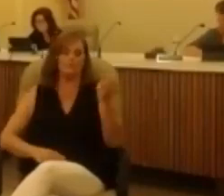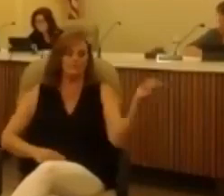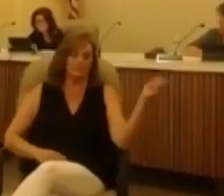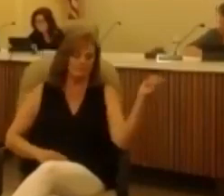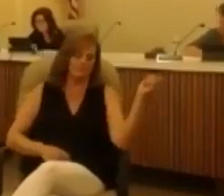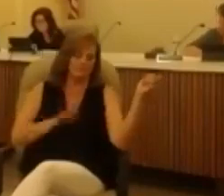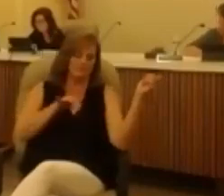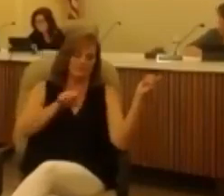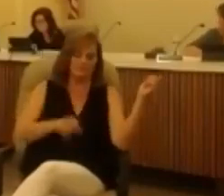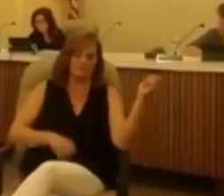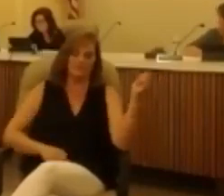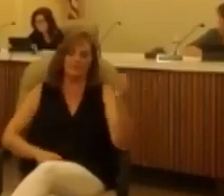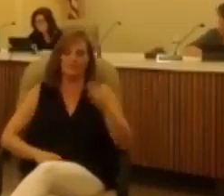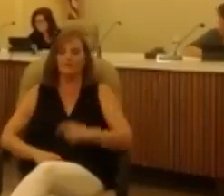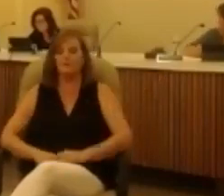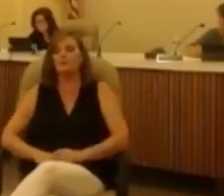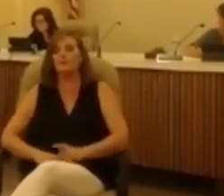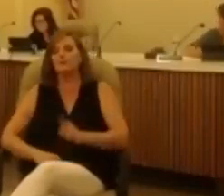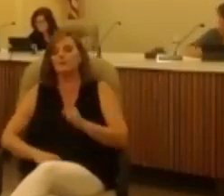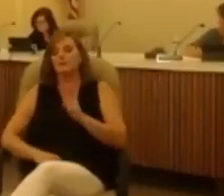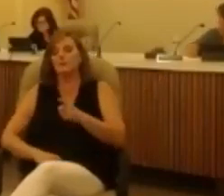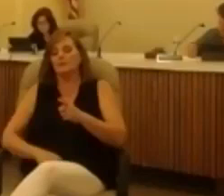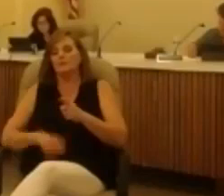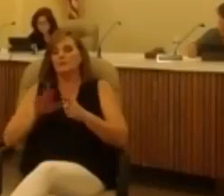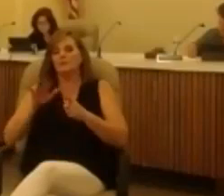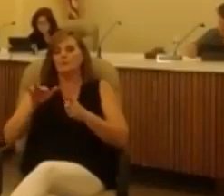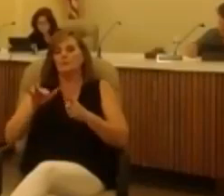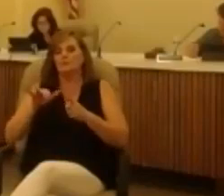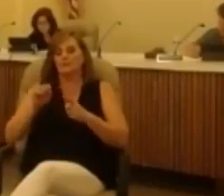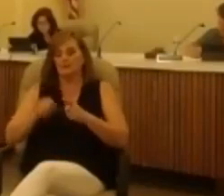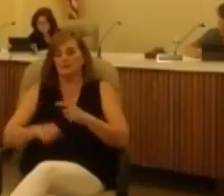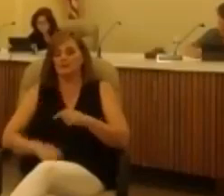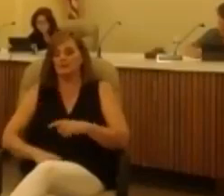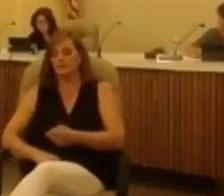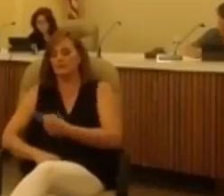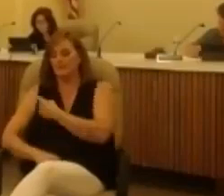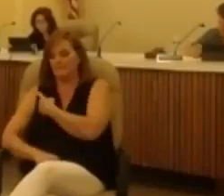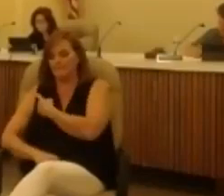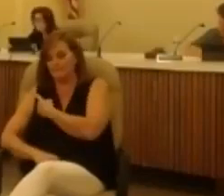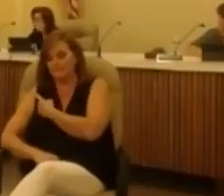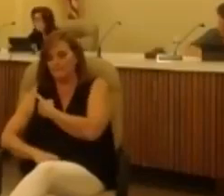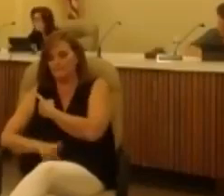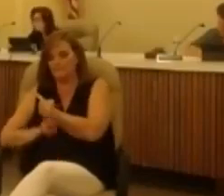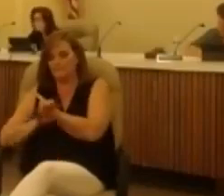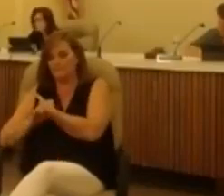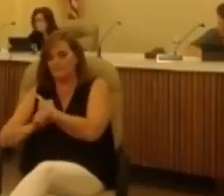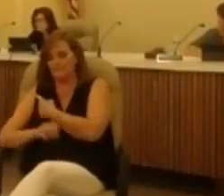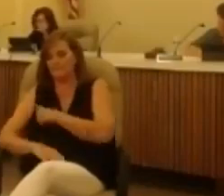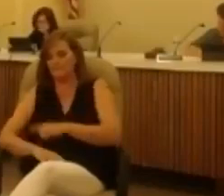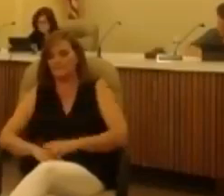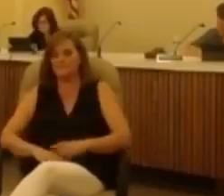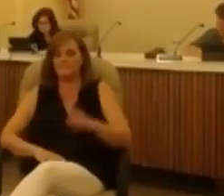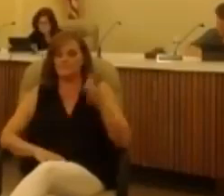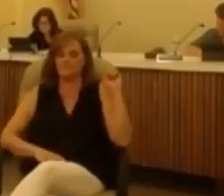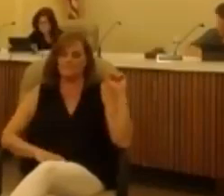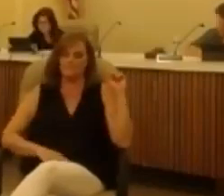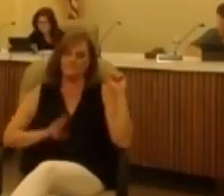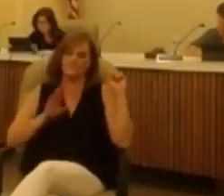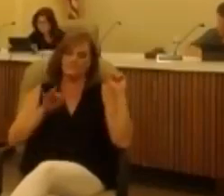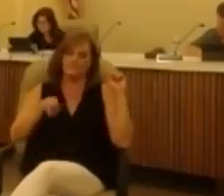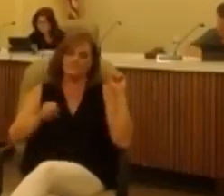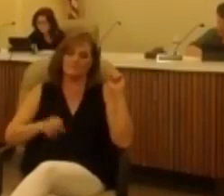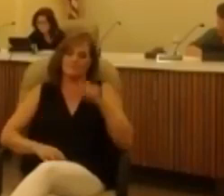Stafford, Aye. Councilmember Safranek, Aye. Councilmember Bolzner, Aye. Supervisor